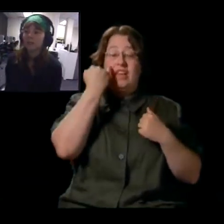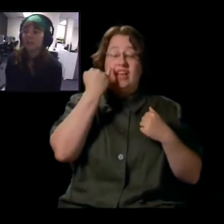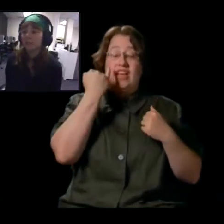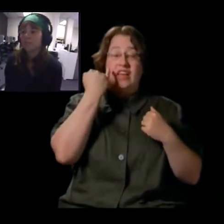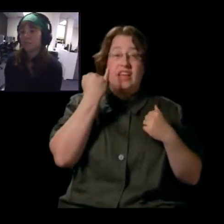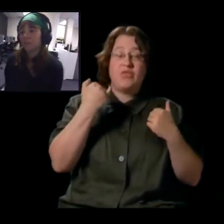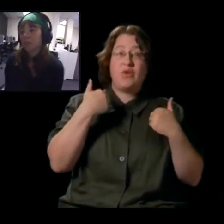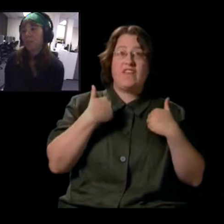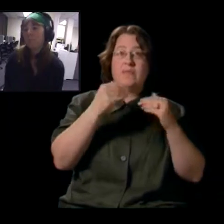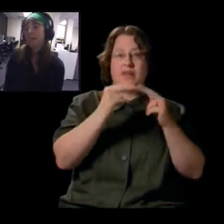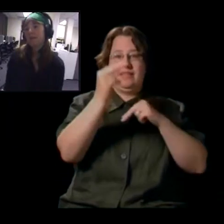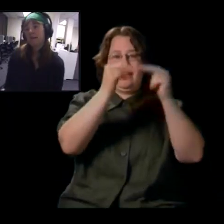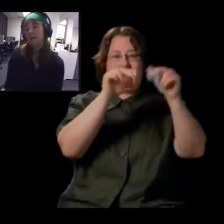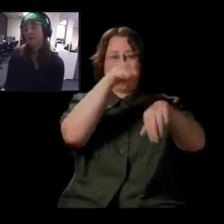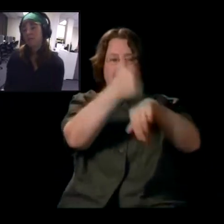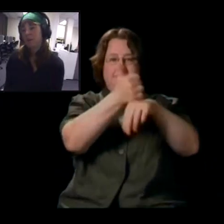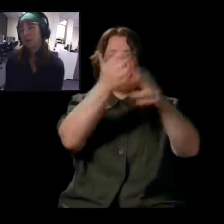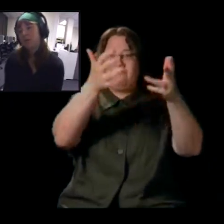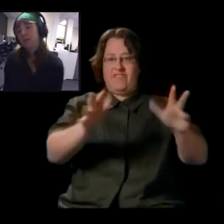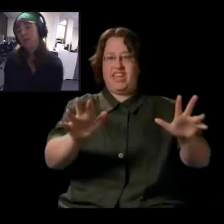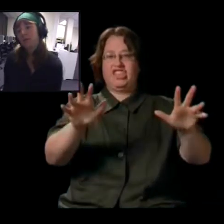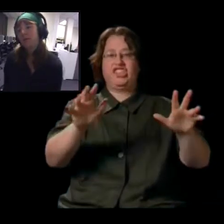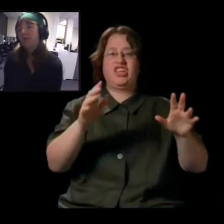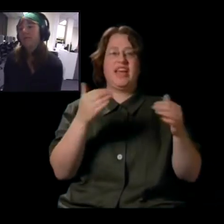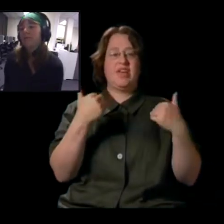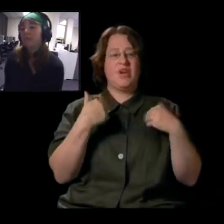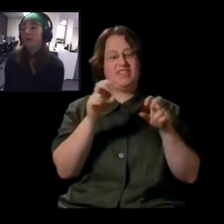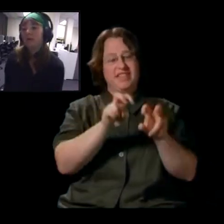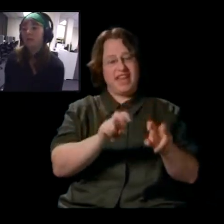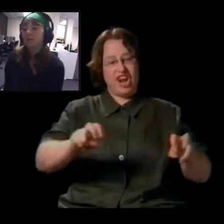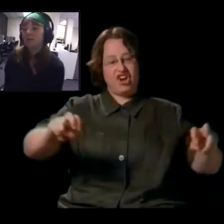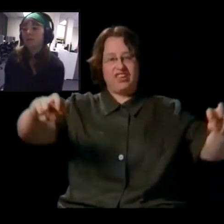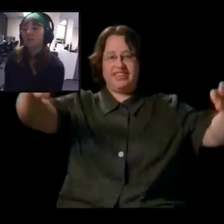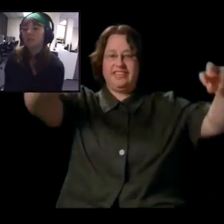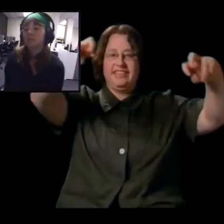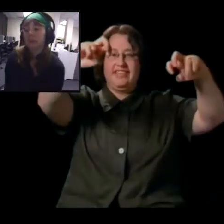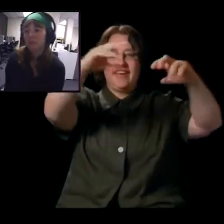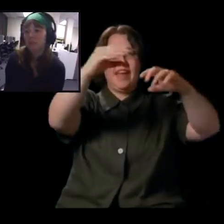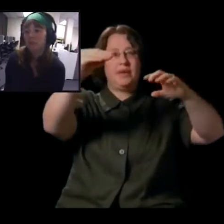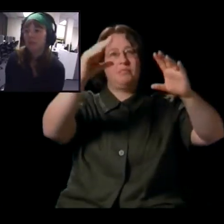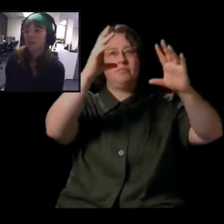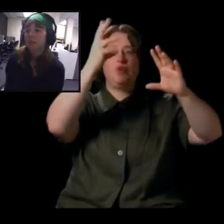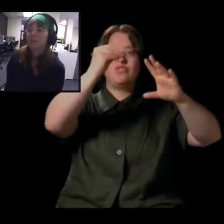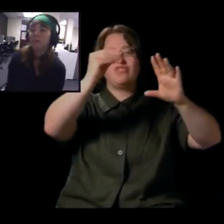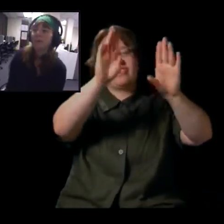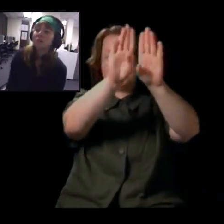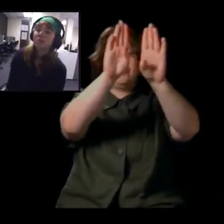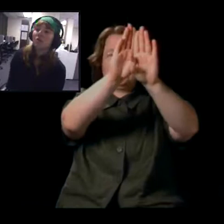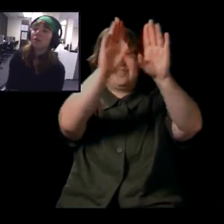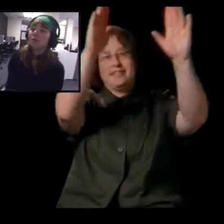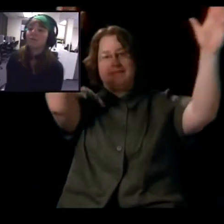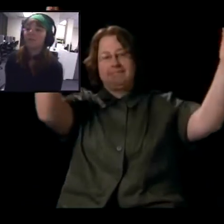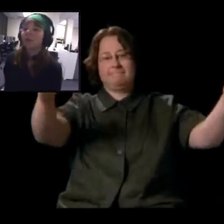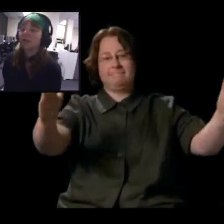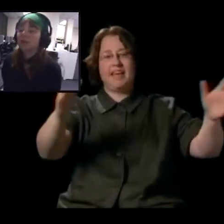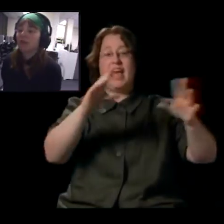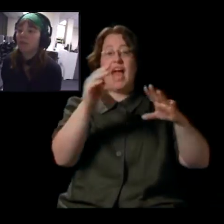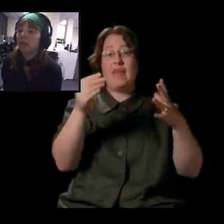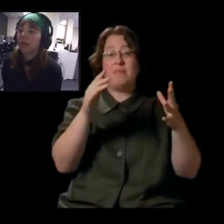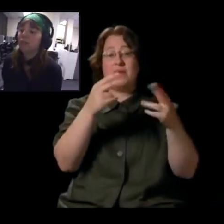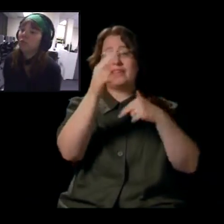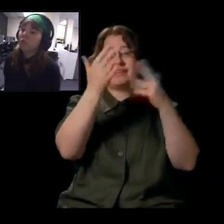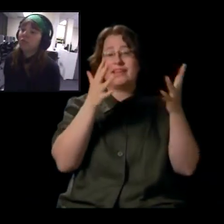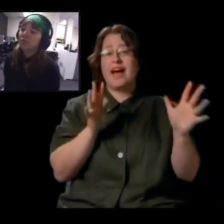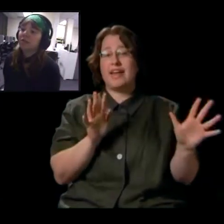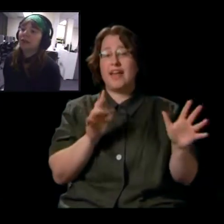mind. But if they have planned this building, the building's already finished and